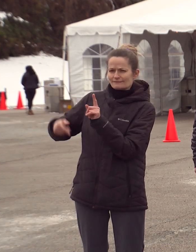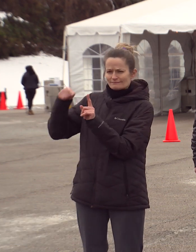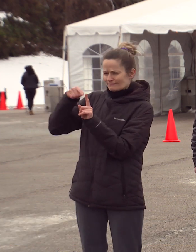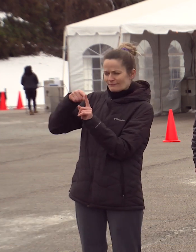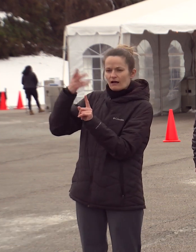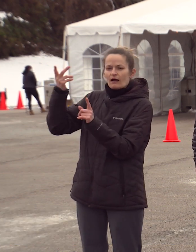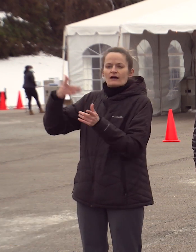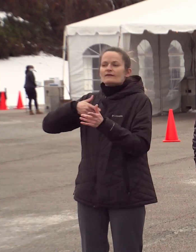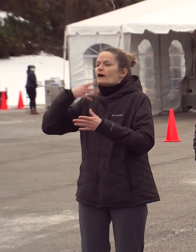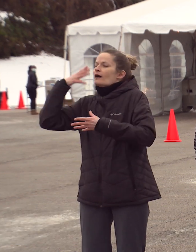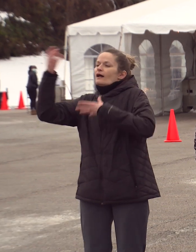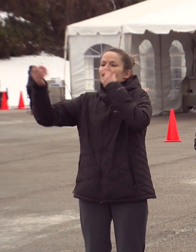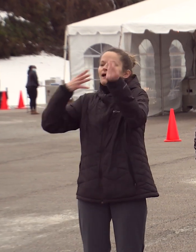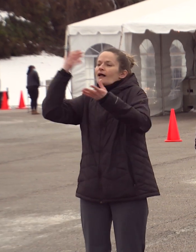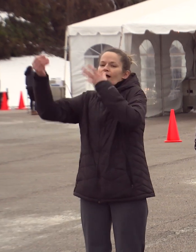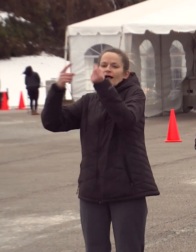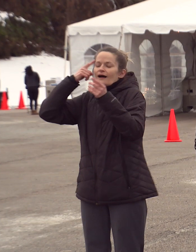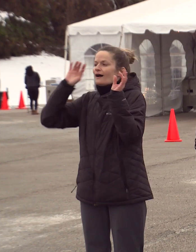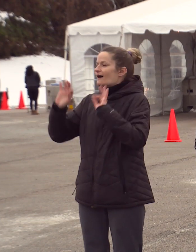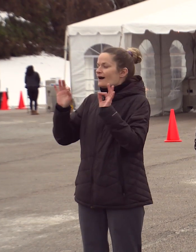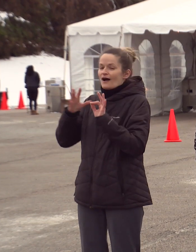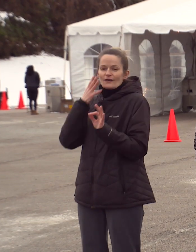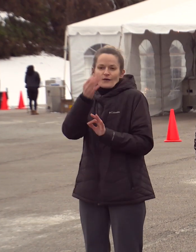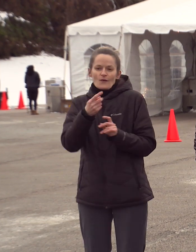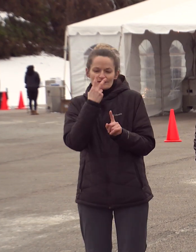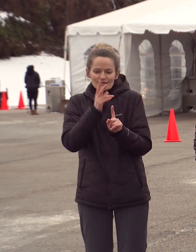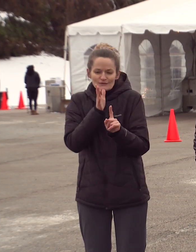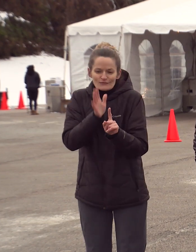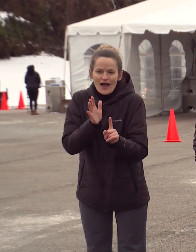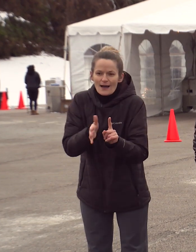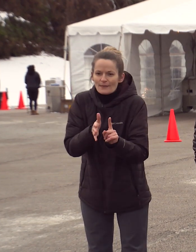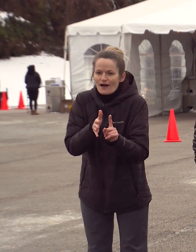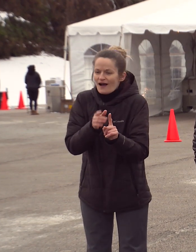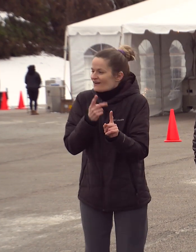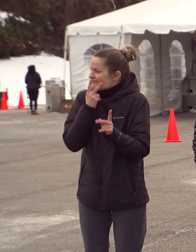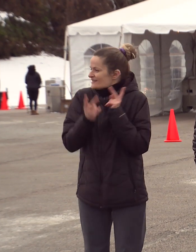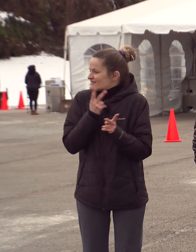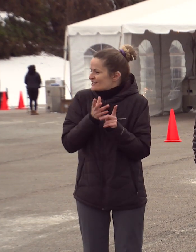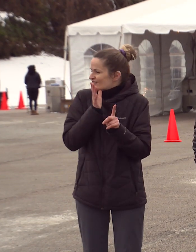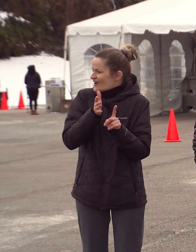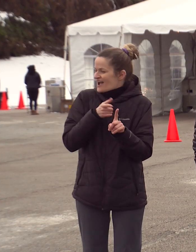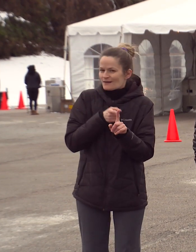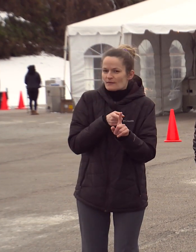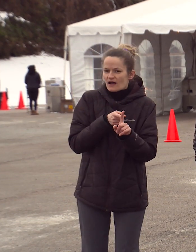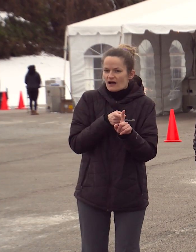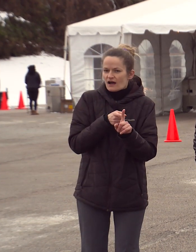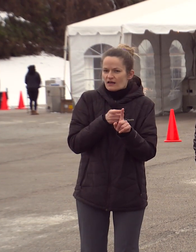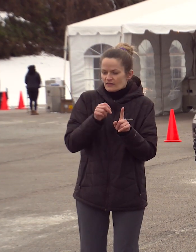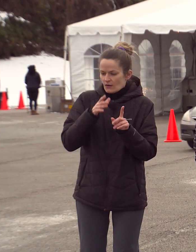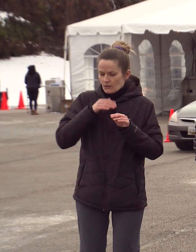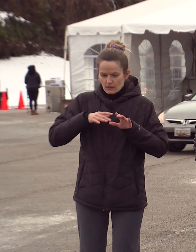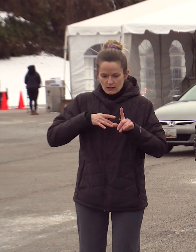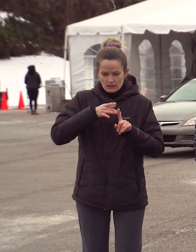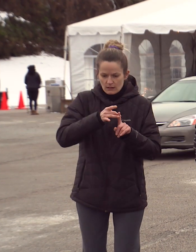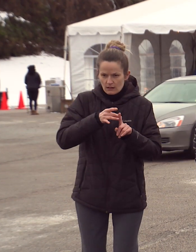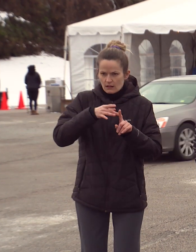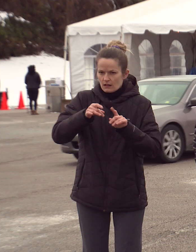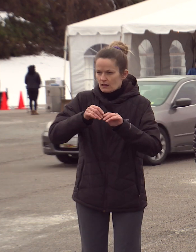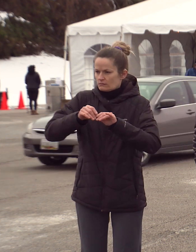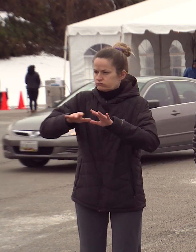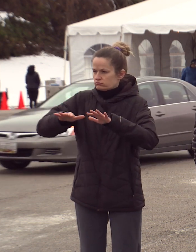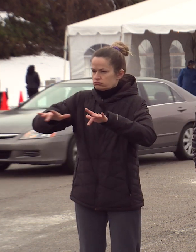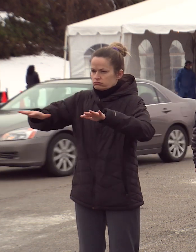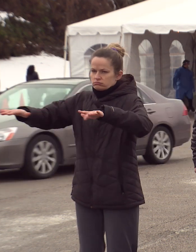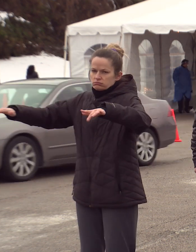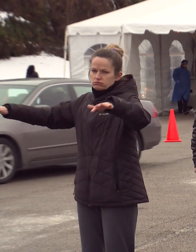Christmas, and then she ends up on a ventilator, or give it to your father or someone else. We have to be more responsible. Just because we